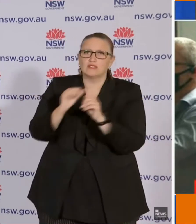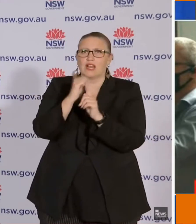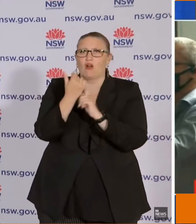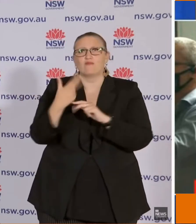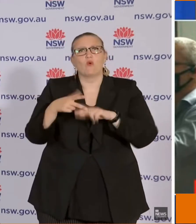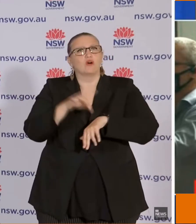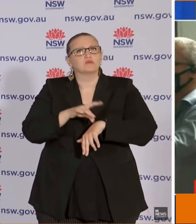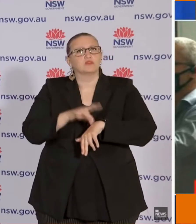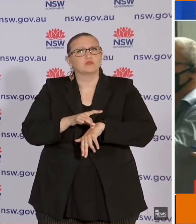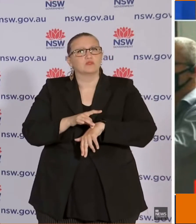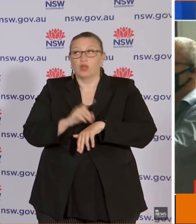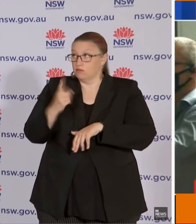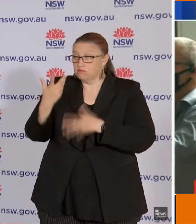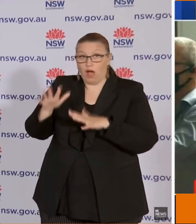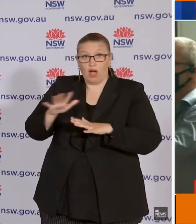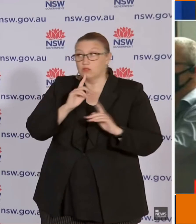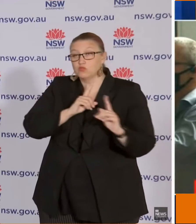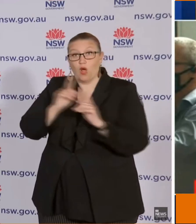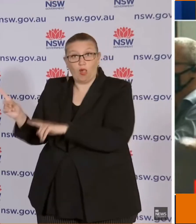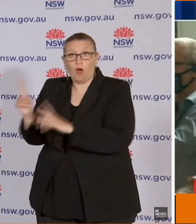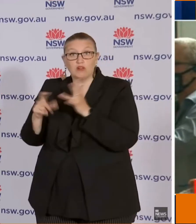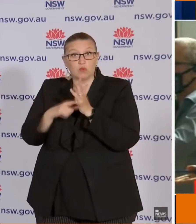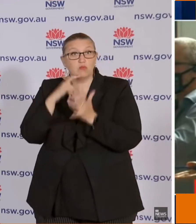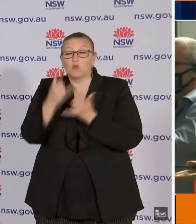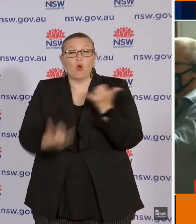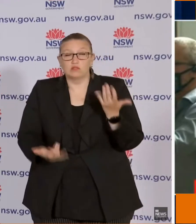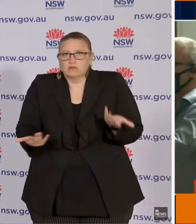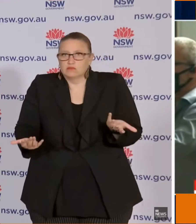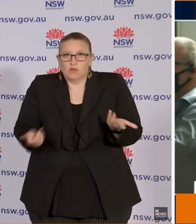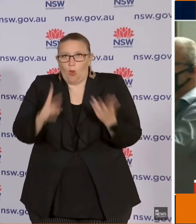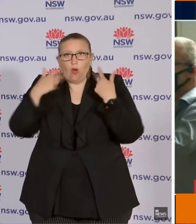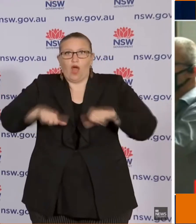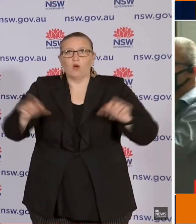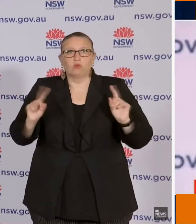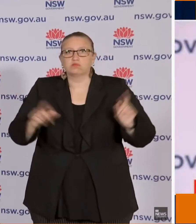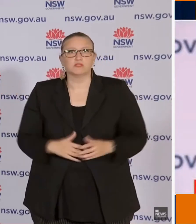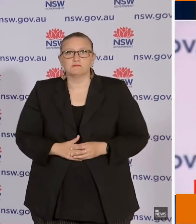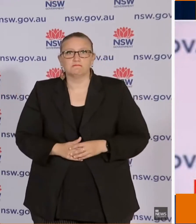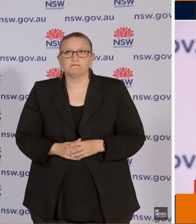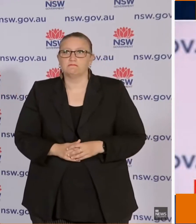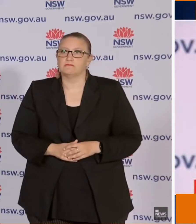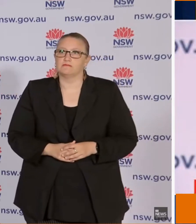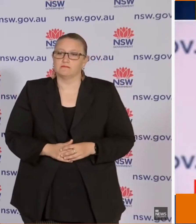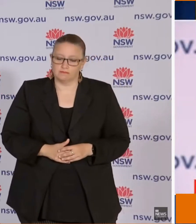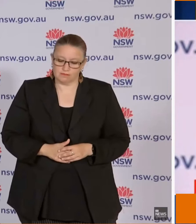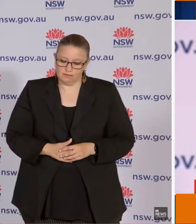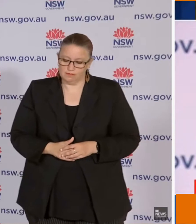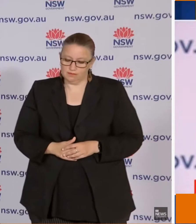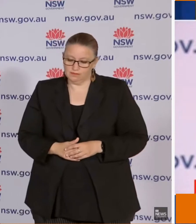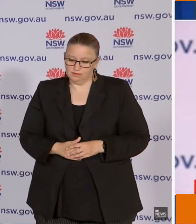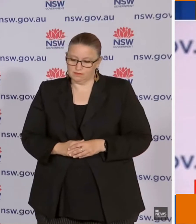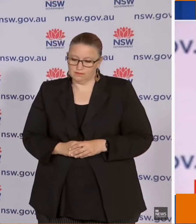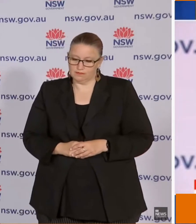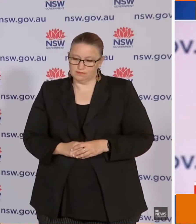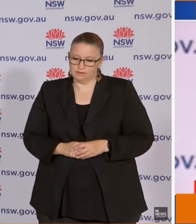for hospital admissions that you have been given for October with things proceeding as they are? Well, obviously, as you increase